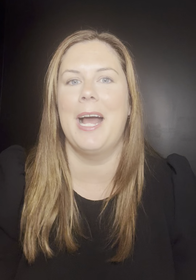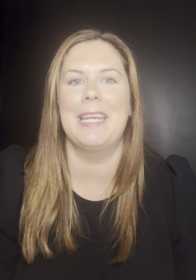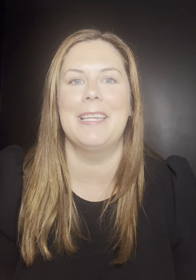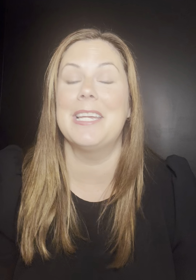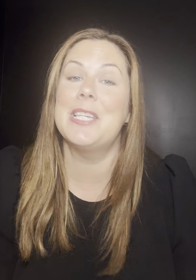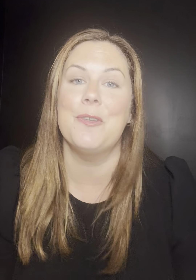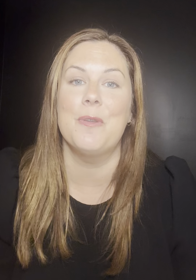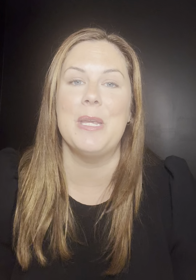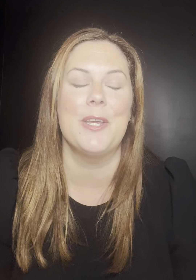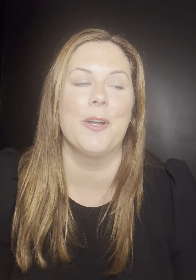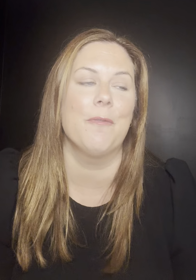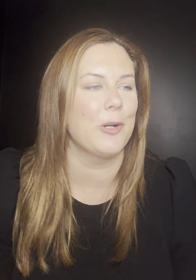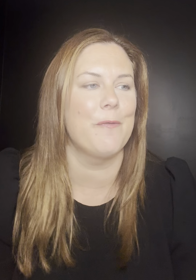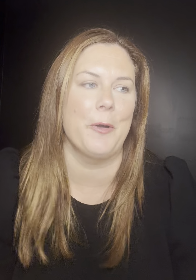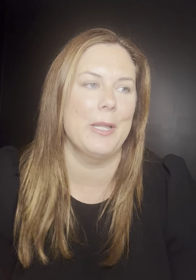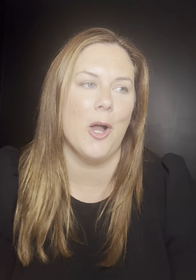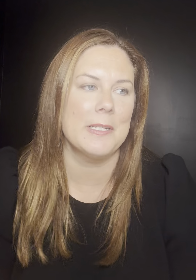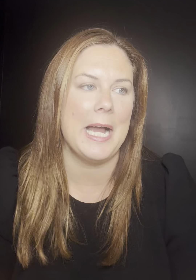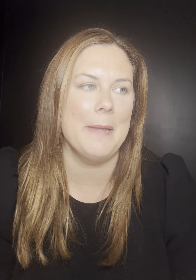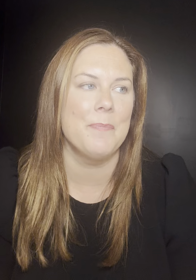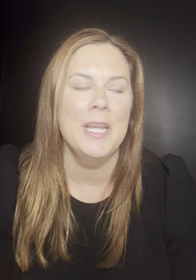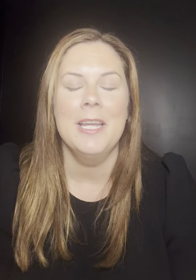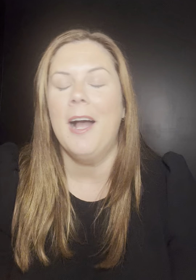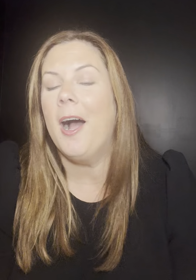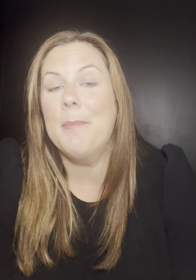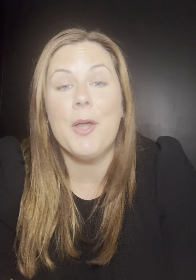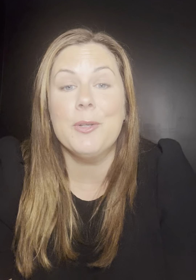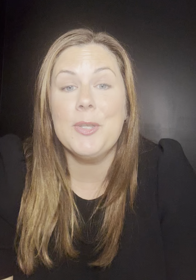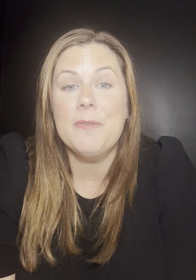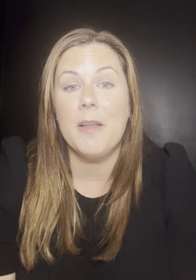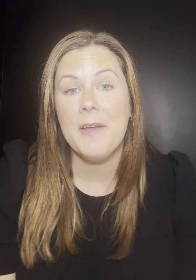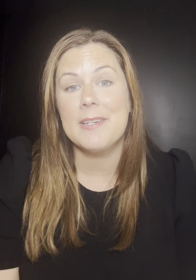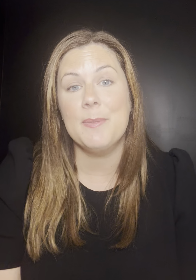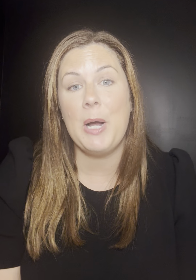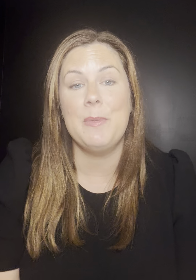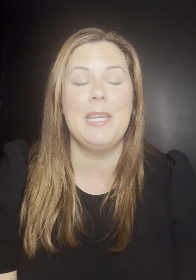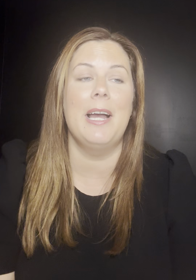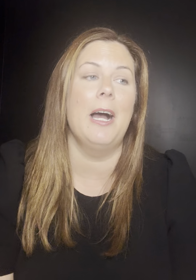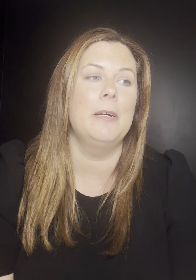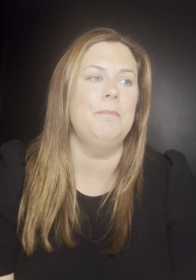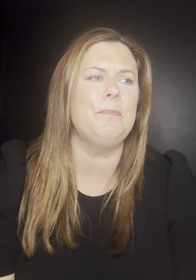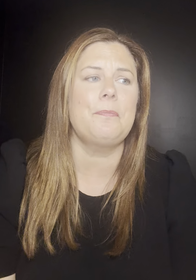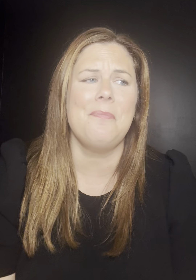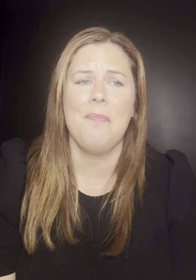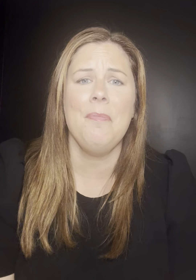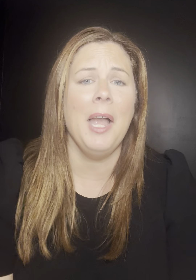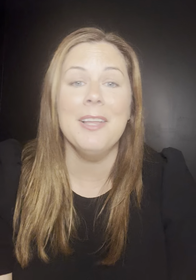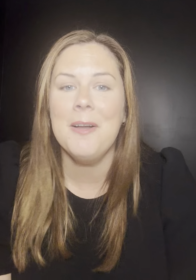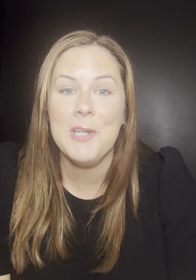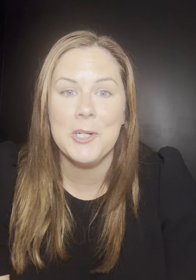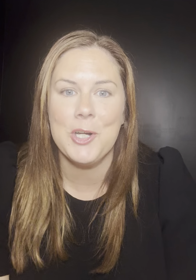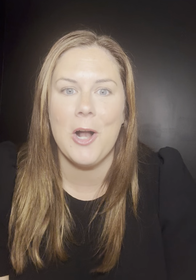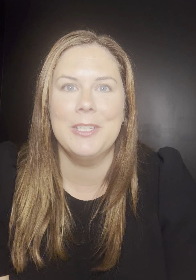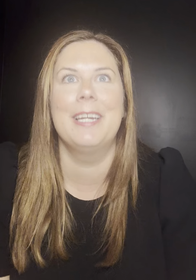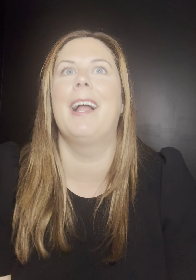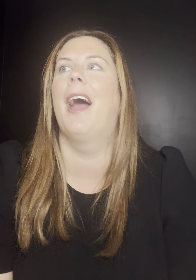can continue to be here for a very long time. Other little fun facts about me. I love dark chocolate. I